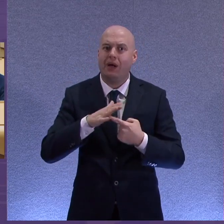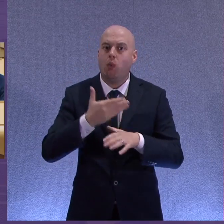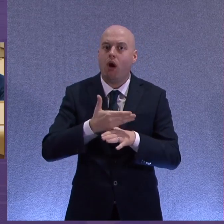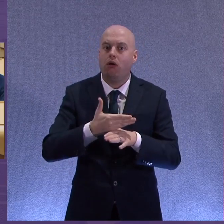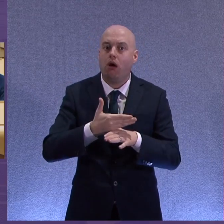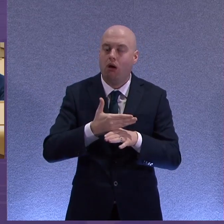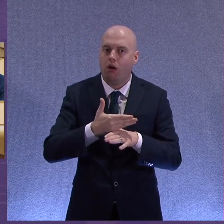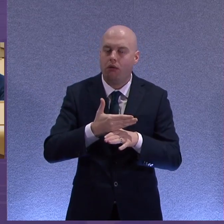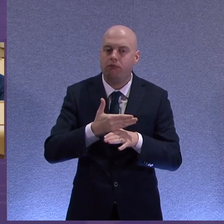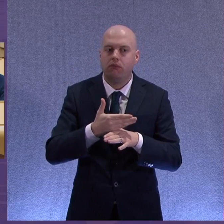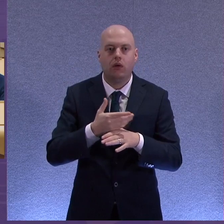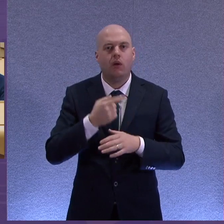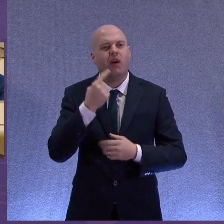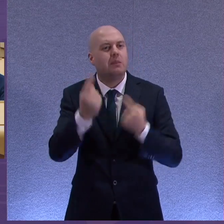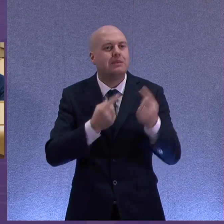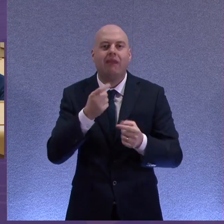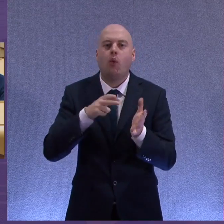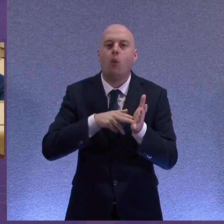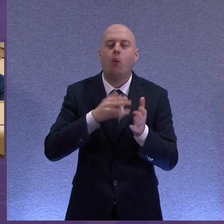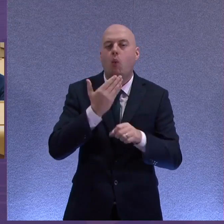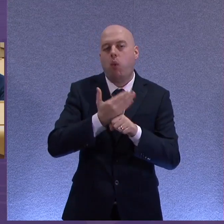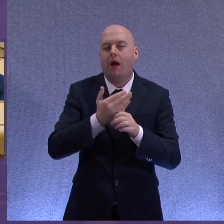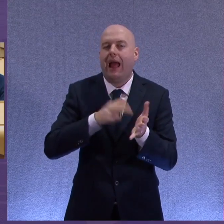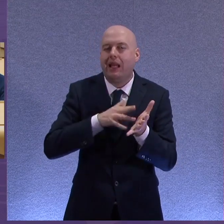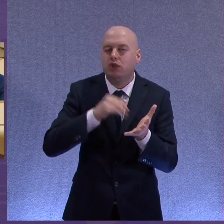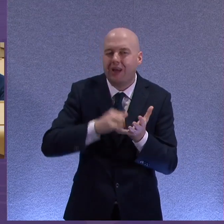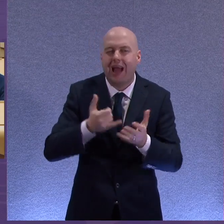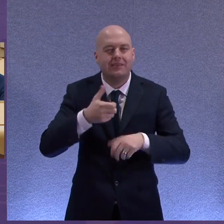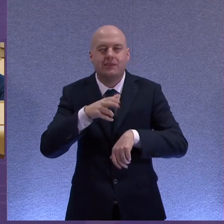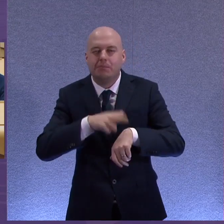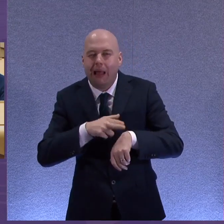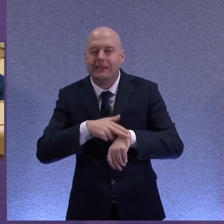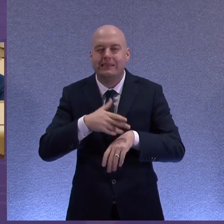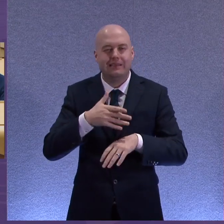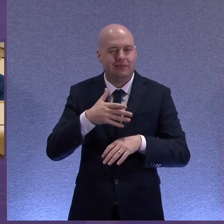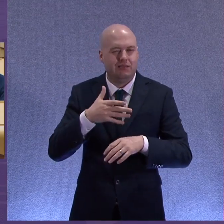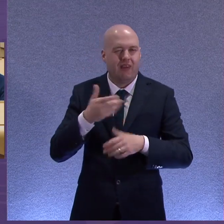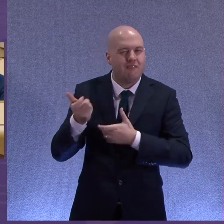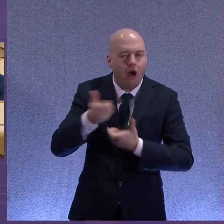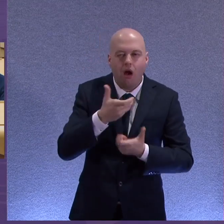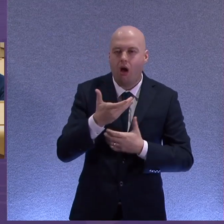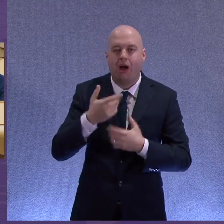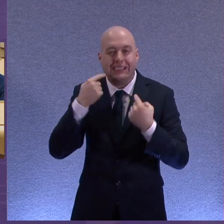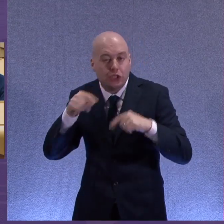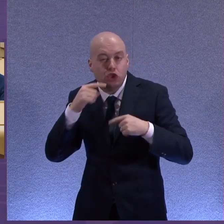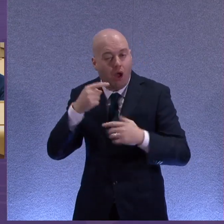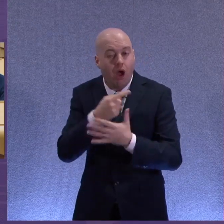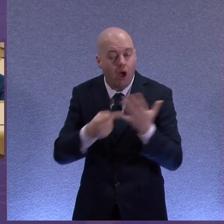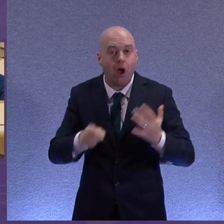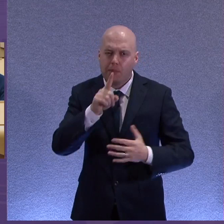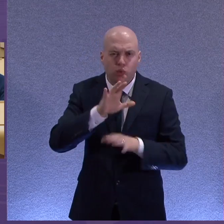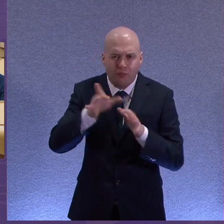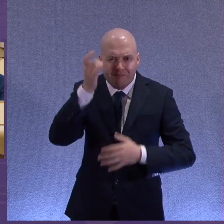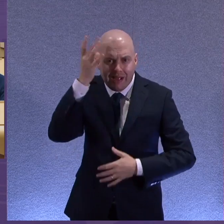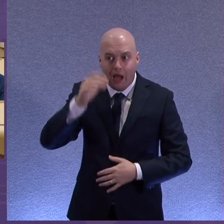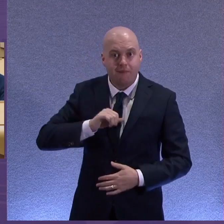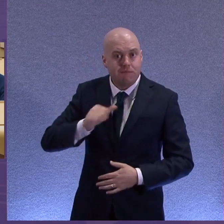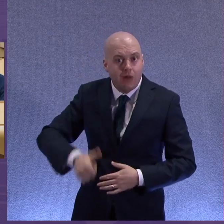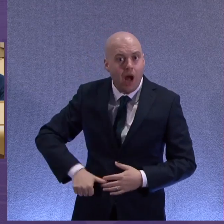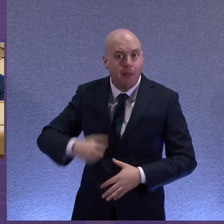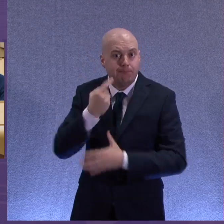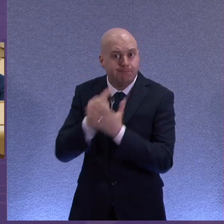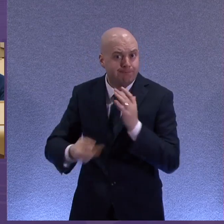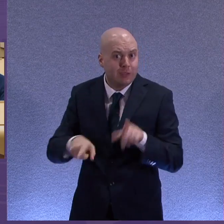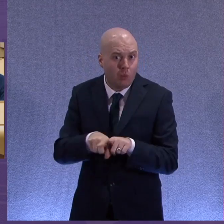in Scotland, and in particular food processing, distribution and agriculture, as does the further variable application by individual local